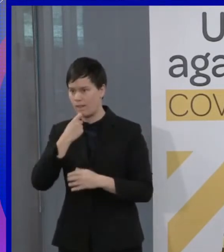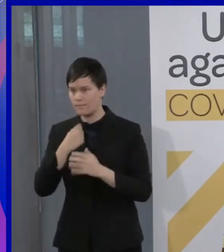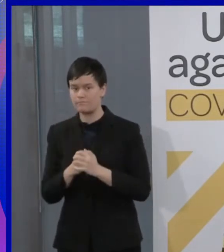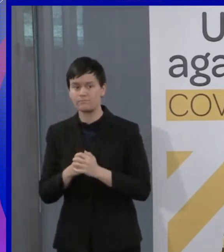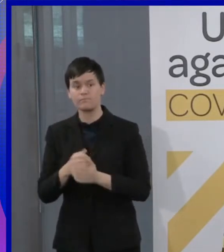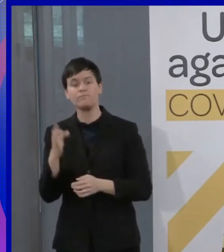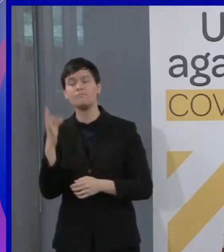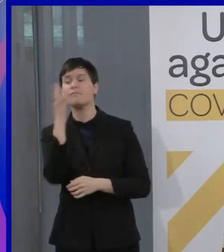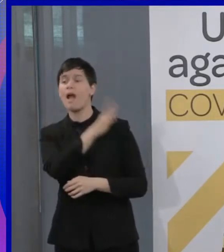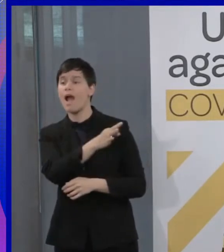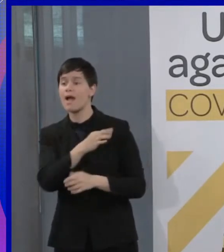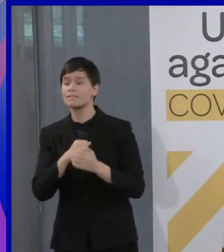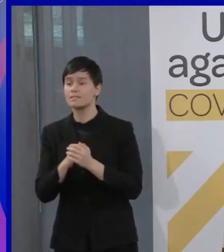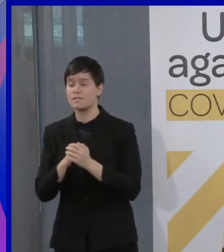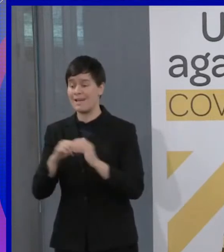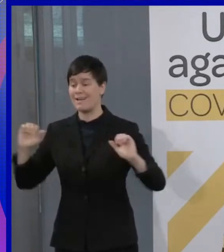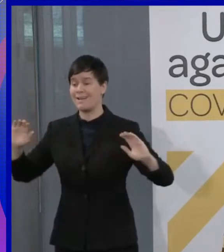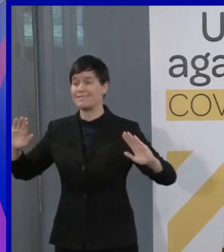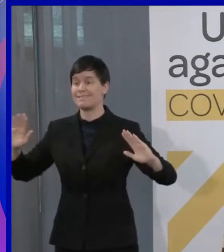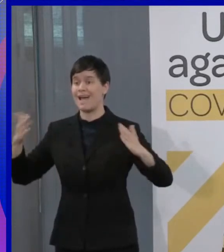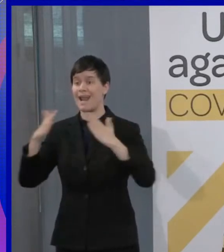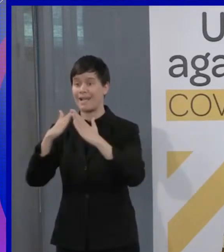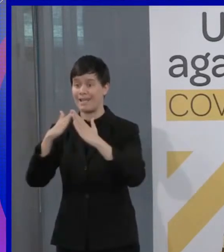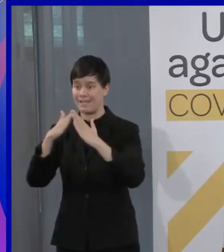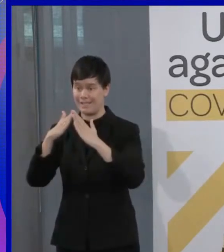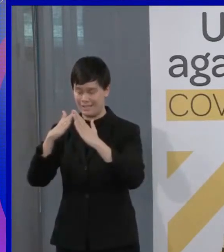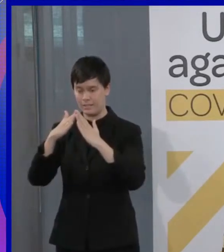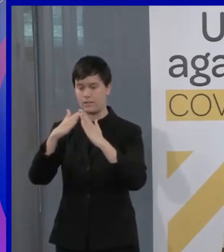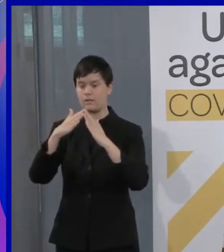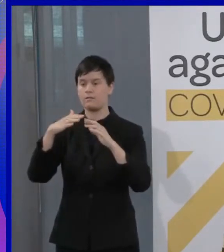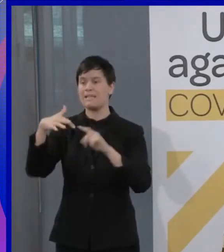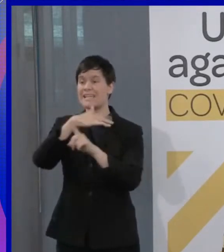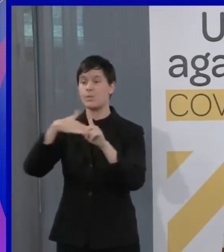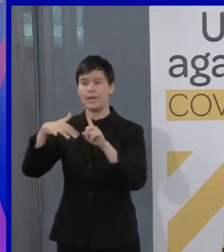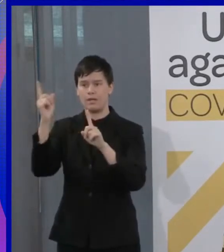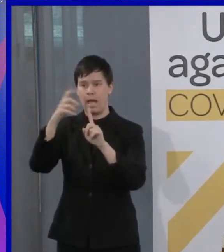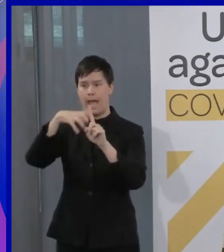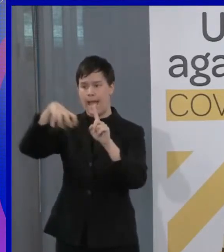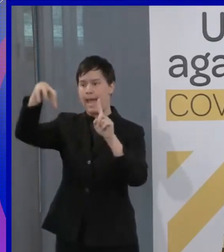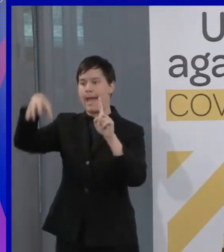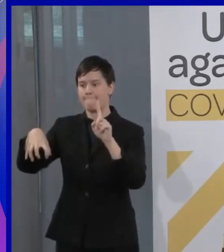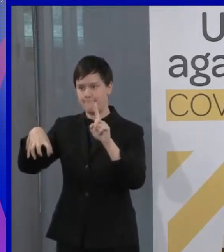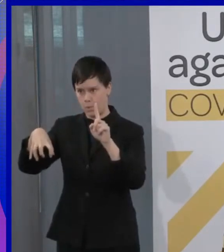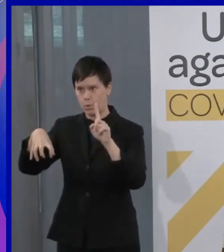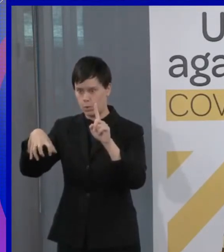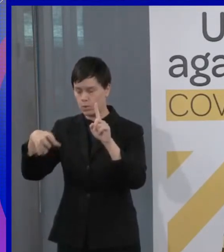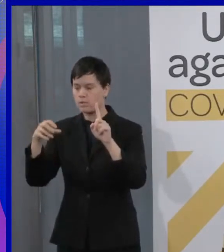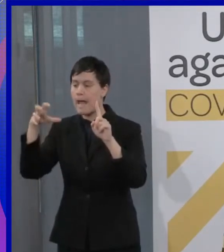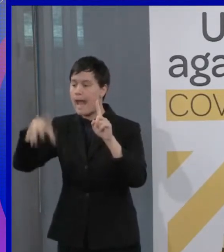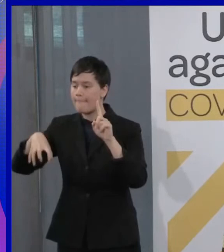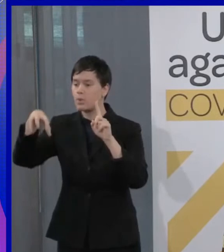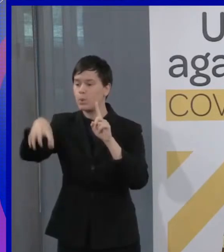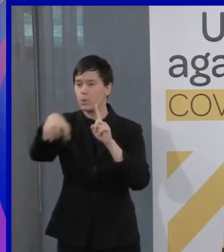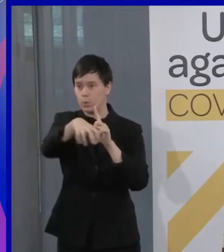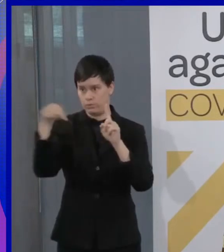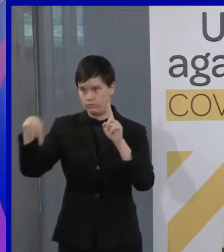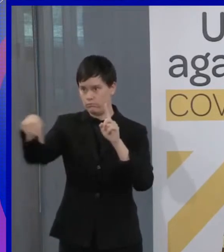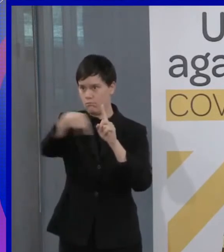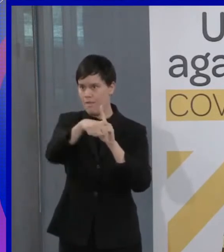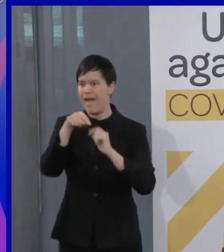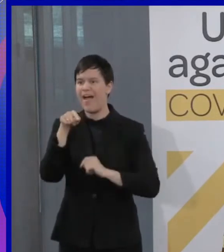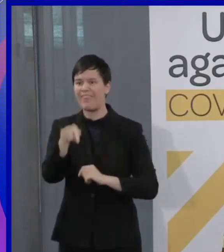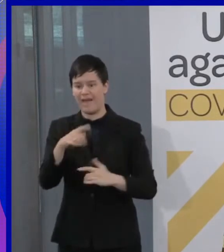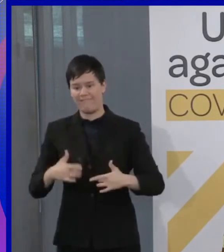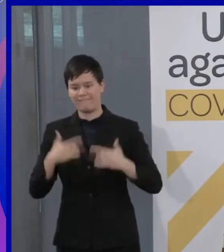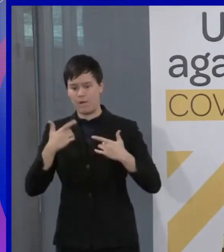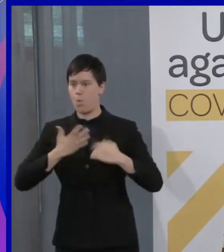Taranaki hapu Ngāti Rangi and some of the hapu in Te Tai Tokero are planning on making regional bubbles. Is that something that you would